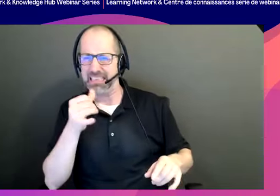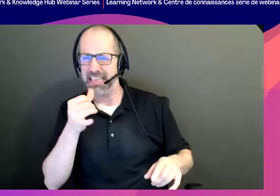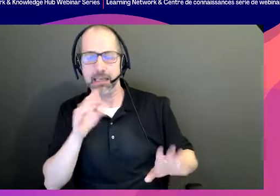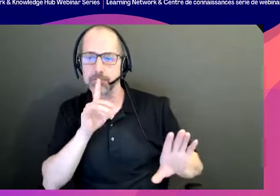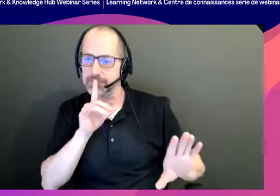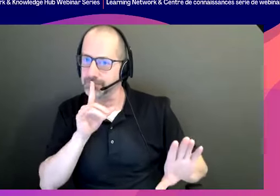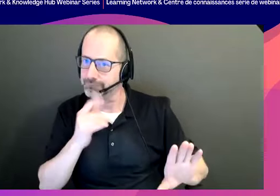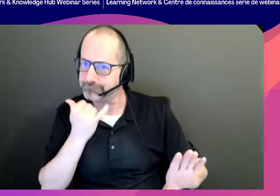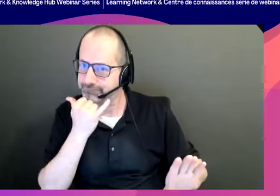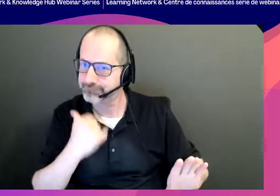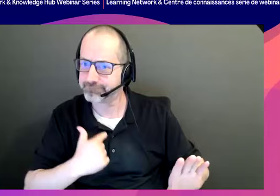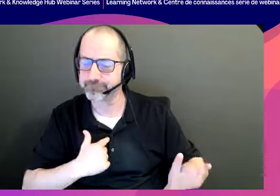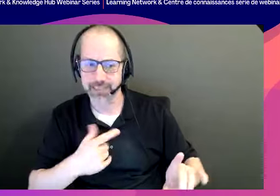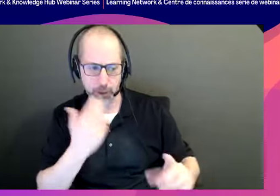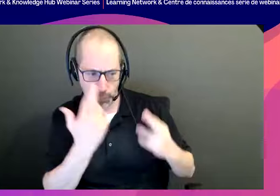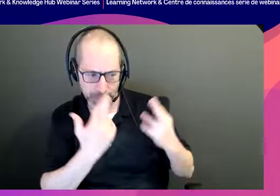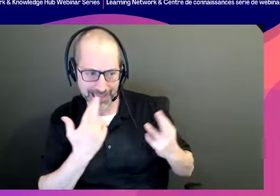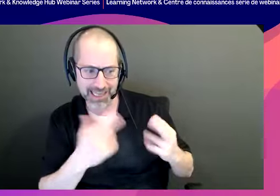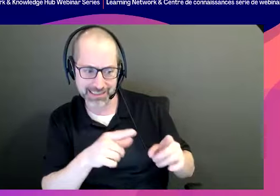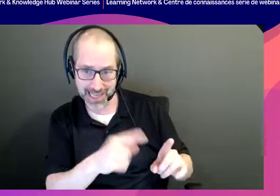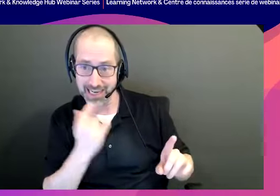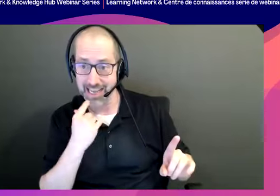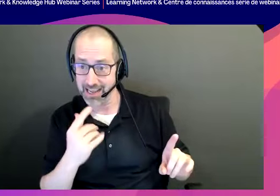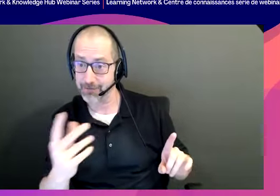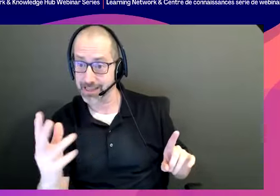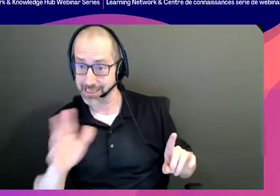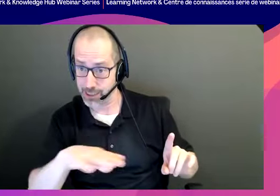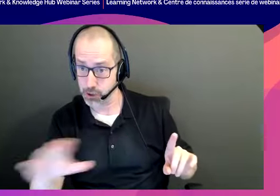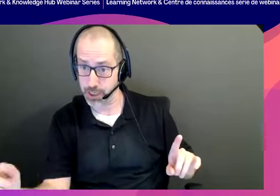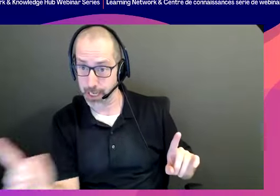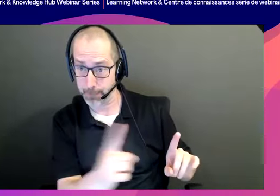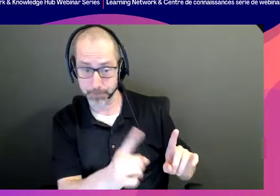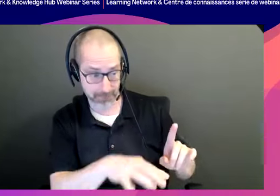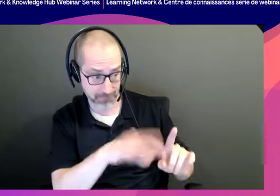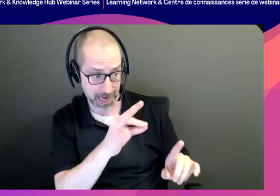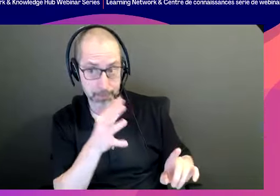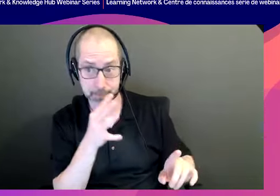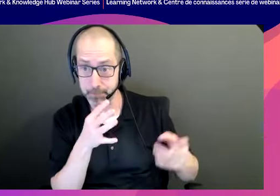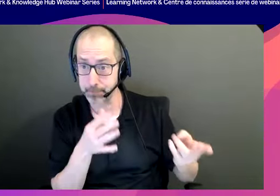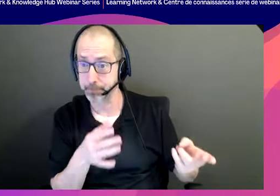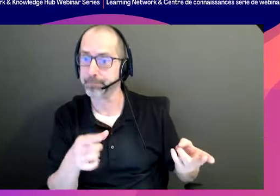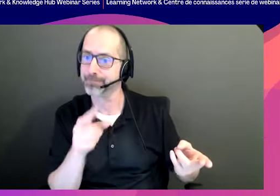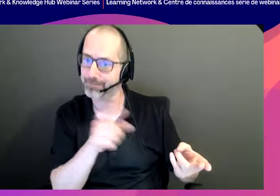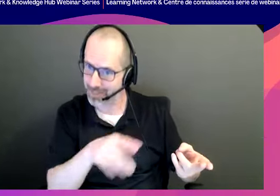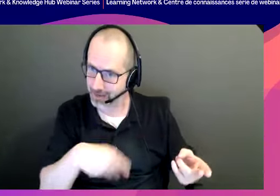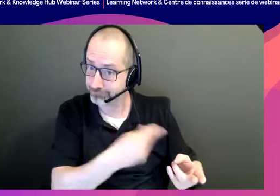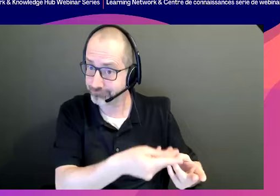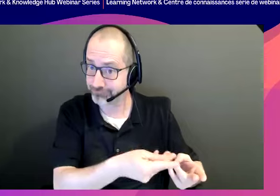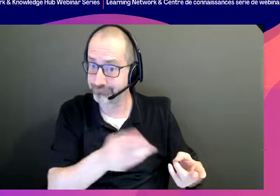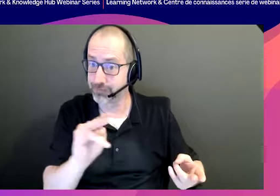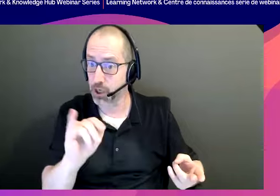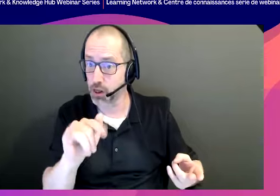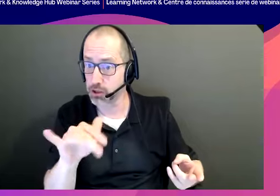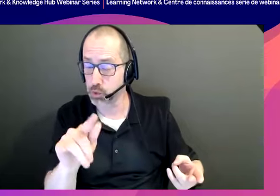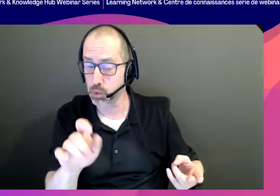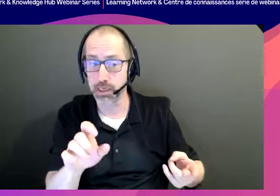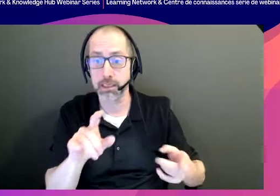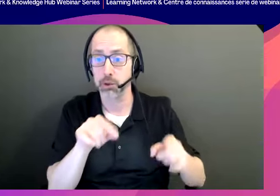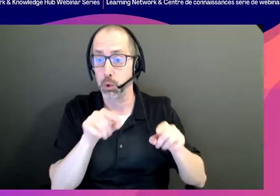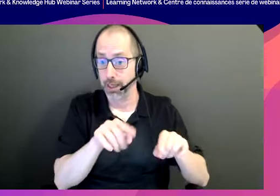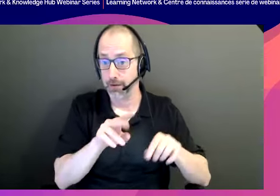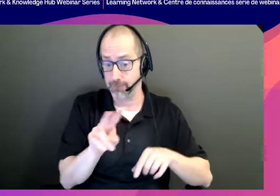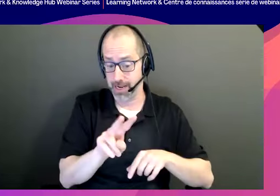the ones to administer those. So luckily here in Vancouver, we have a number to call where you can actually